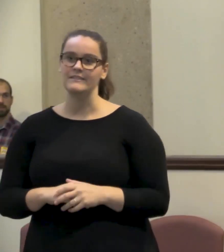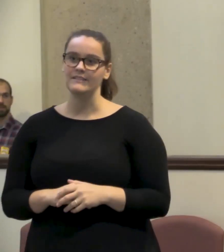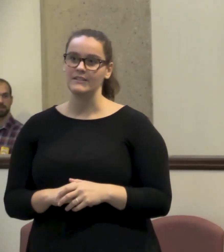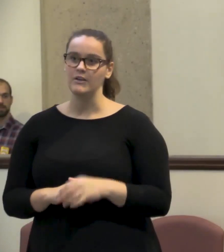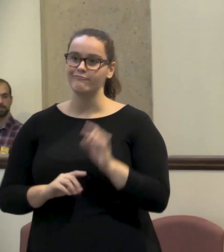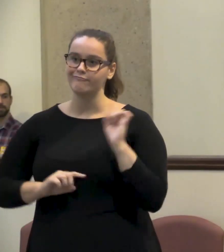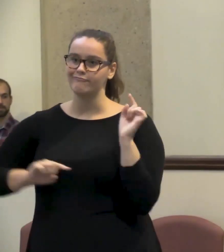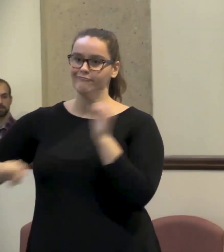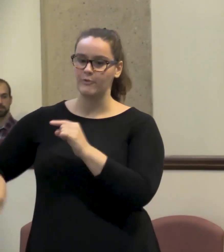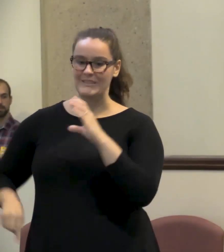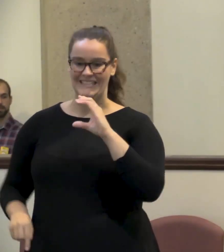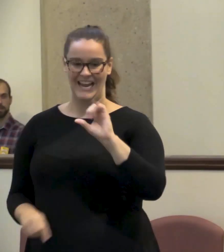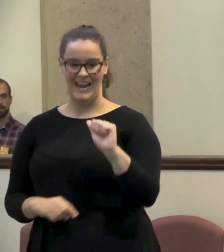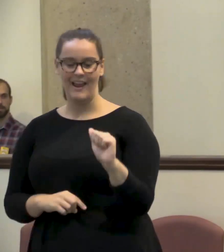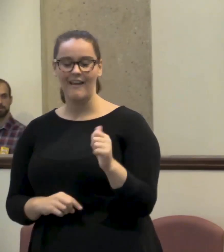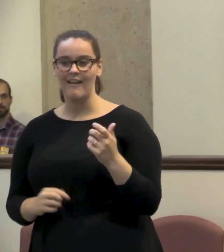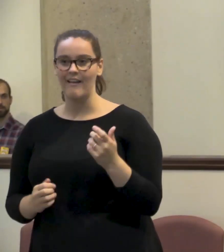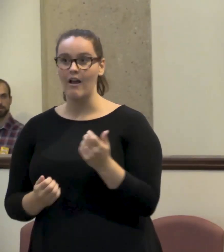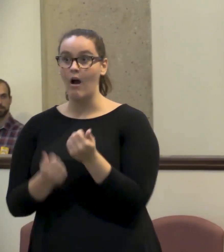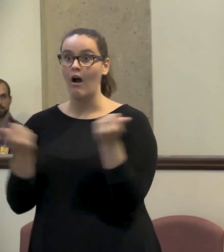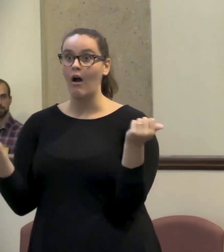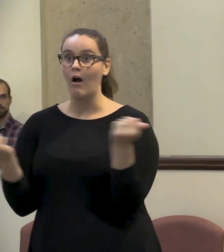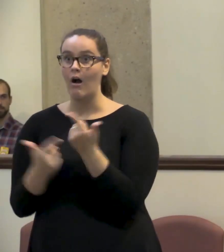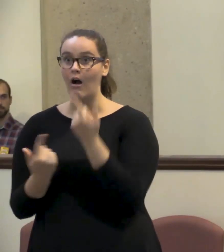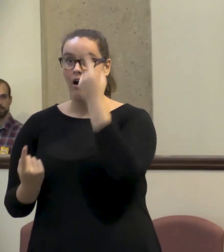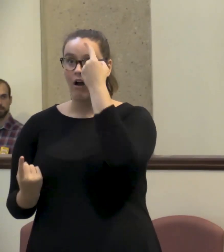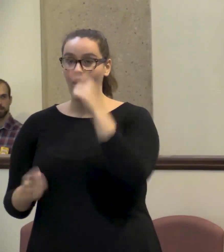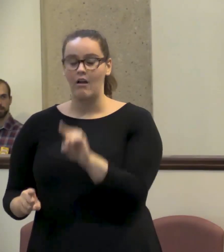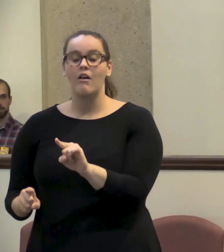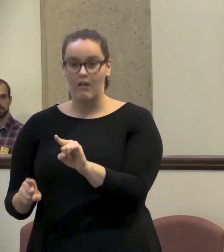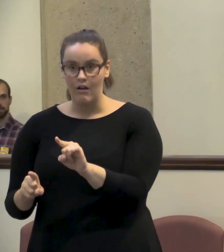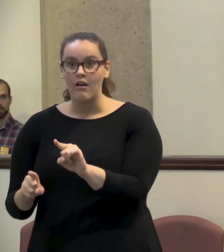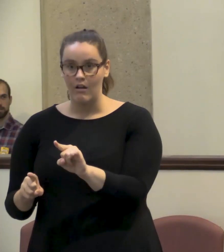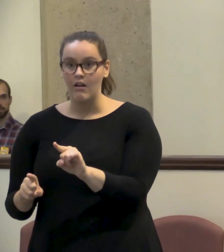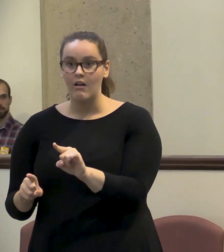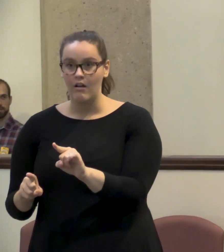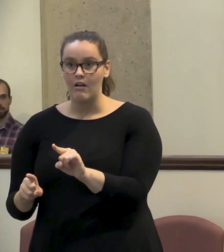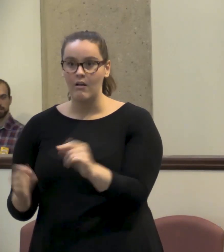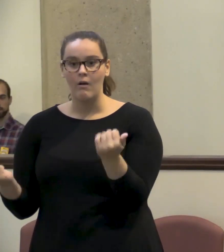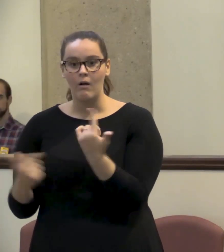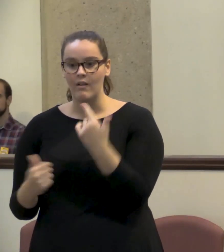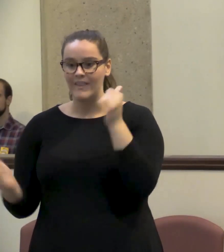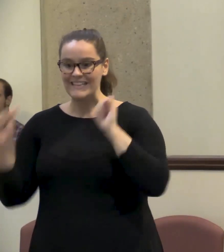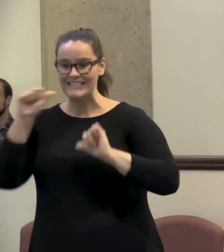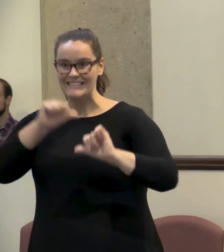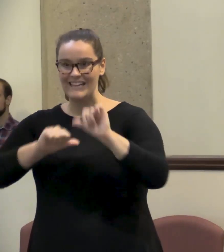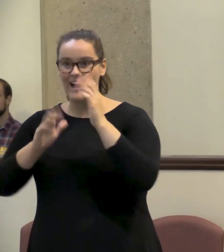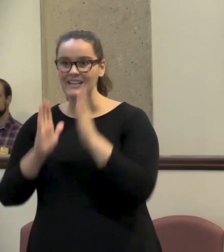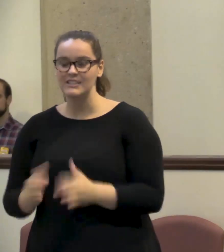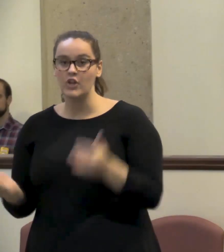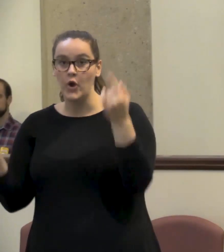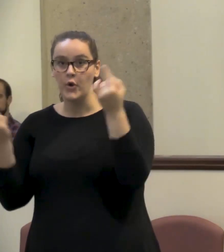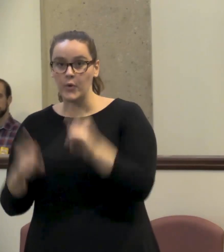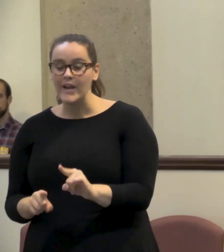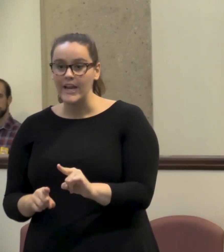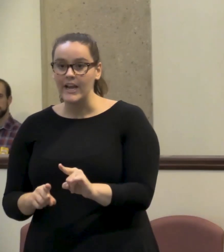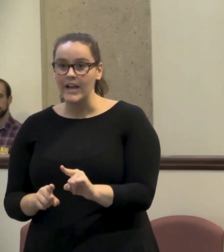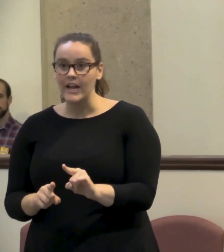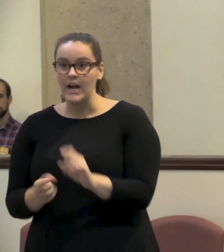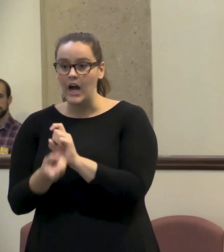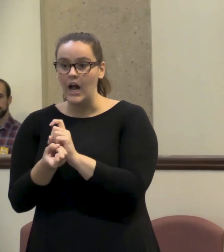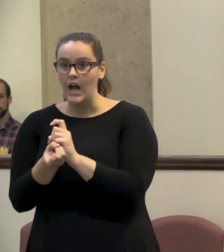go to the CIA, all of them, say all the professional scientists agree that climate change is real. We are in a